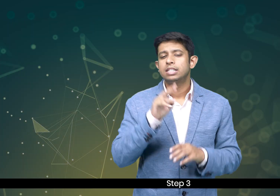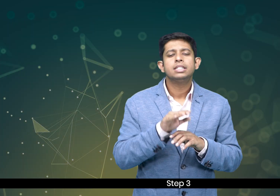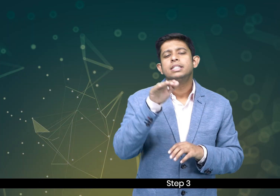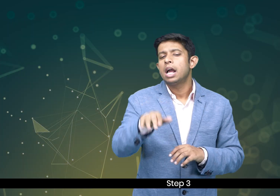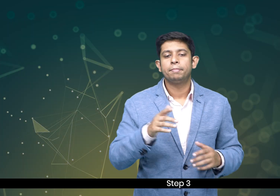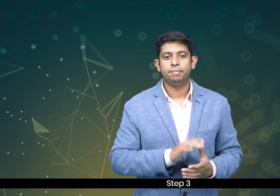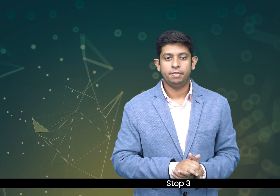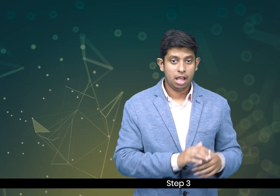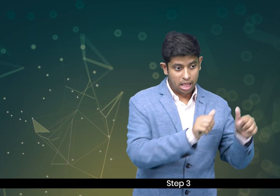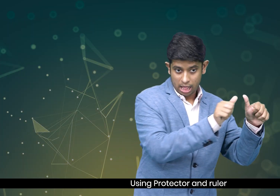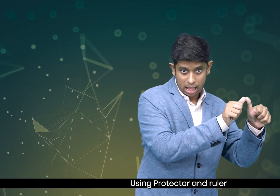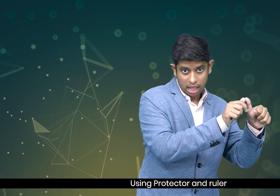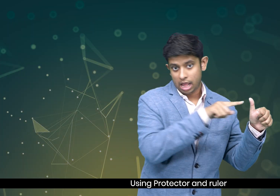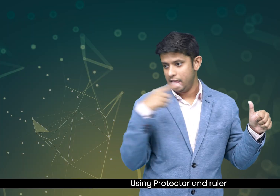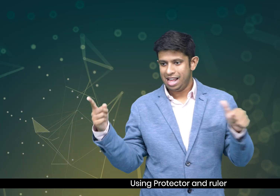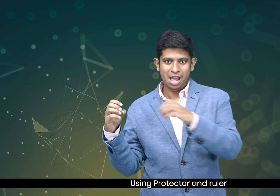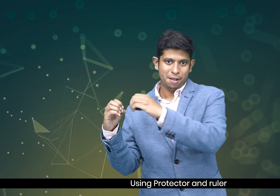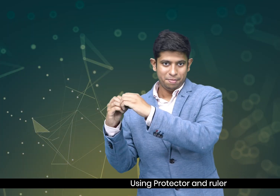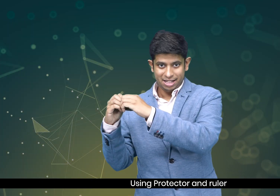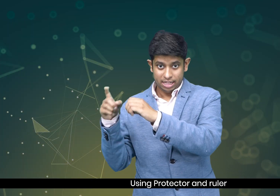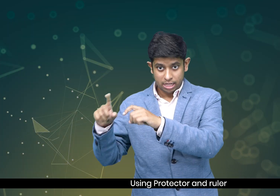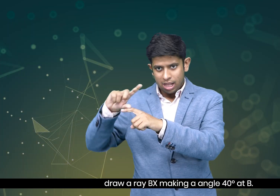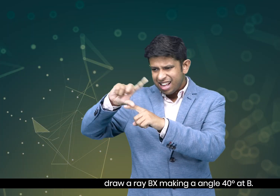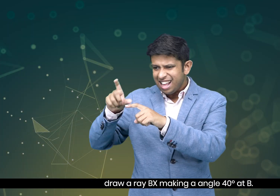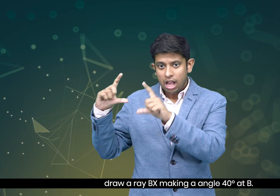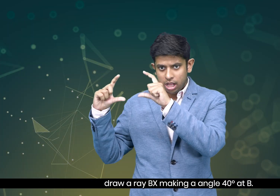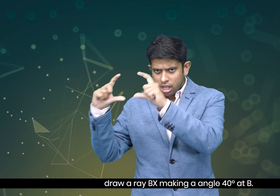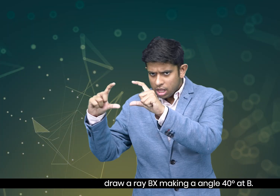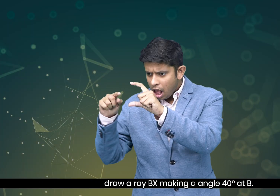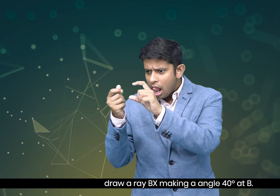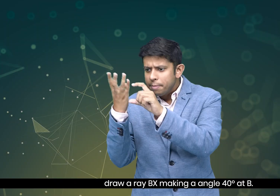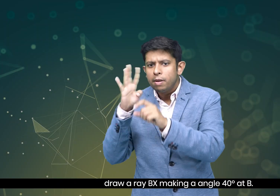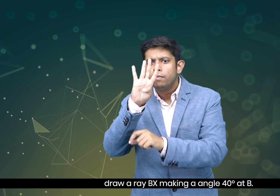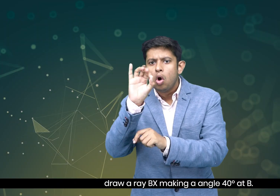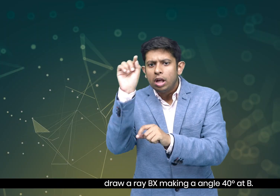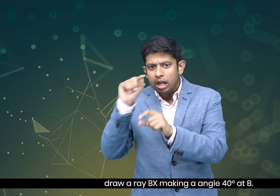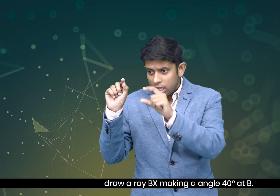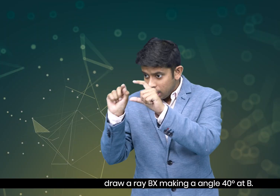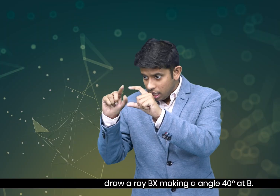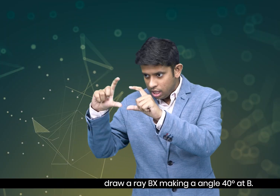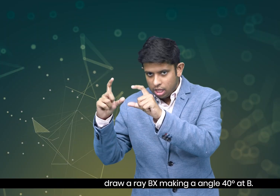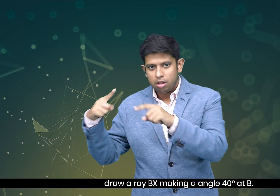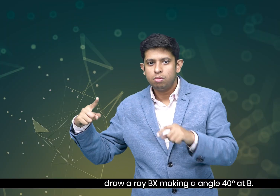Step 3. Using protractor and ruler, draw a ray BX making an angle 40 degrees at